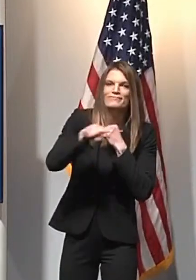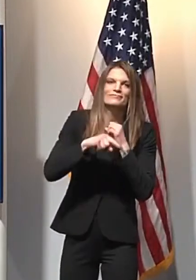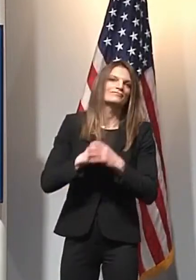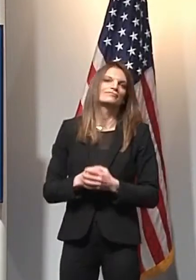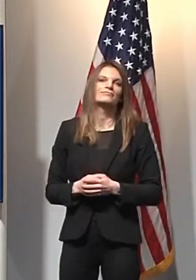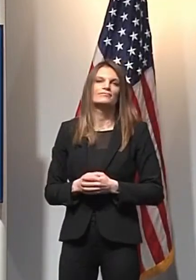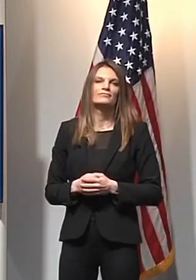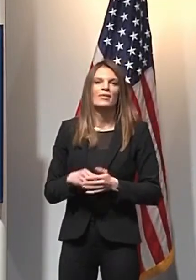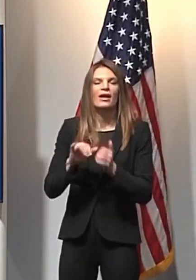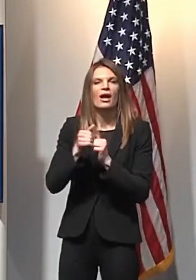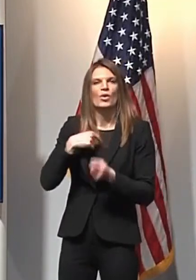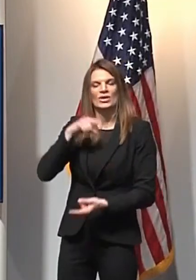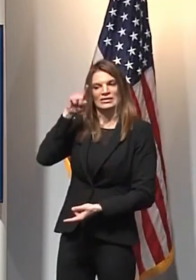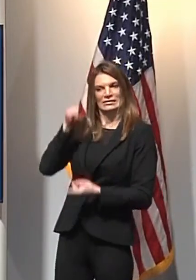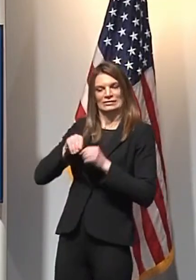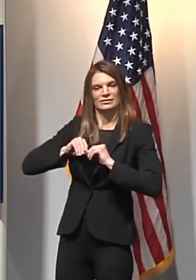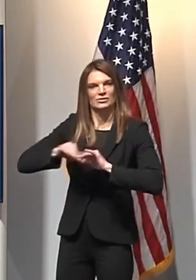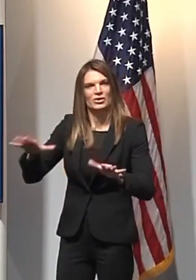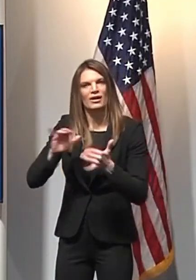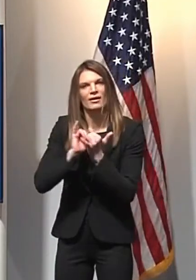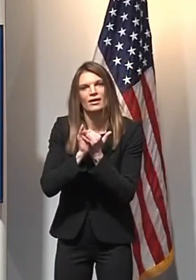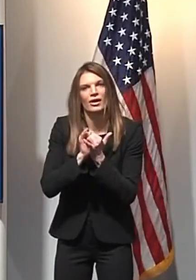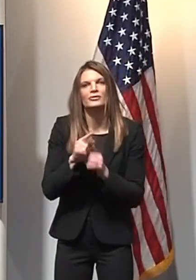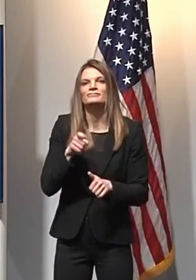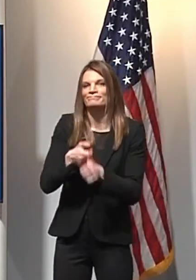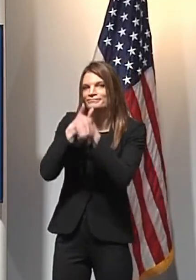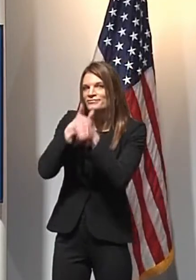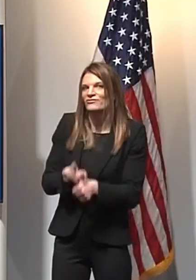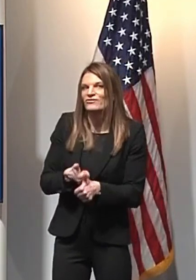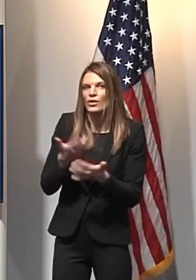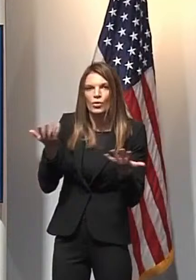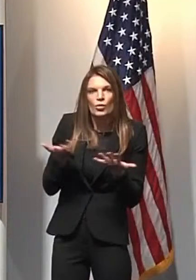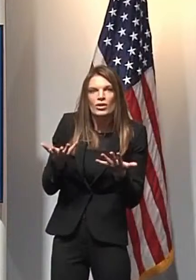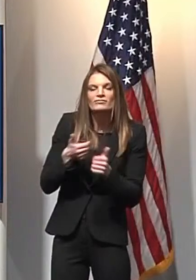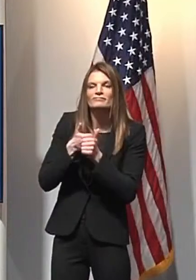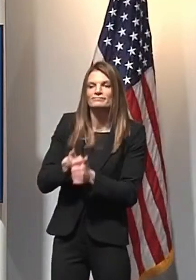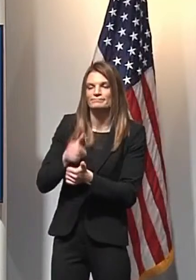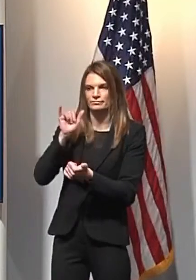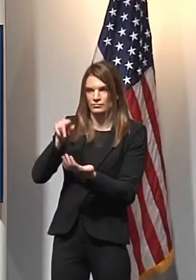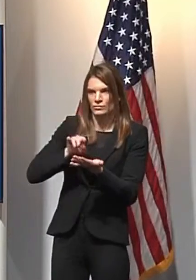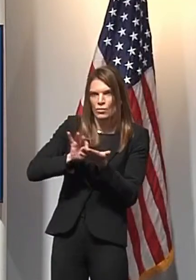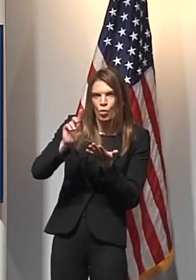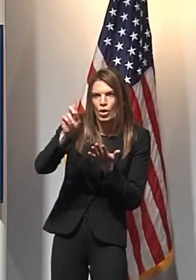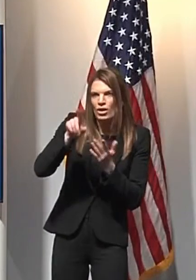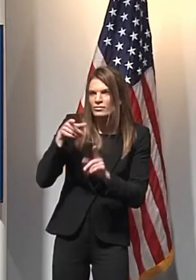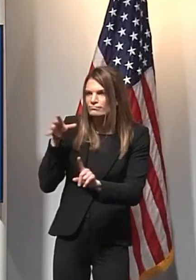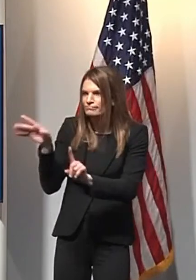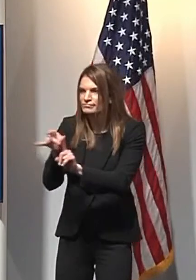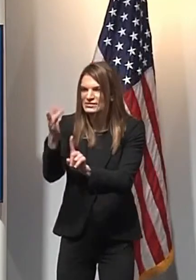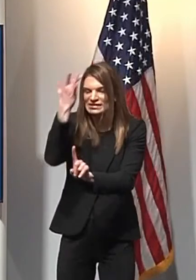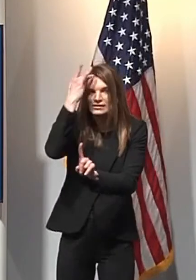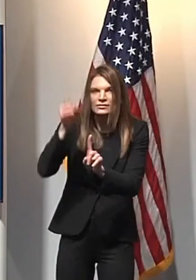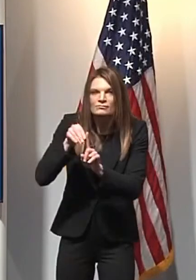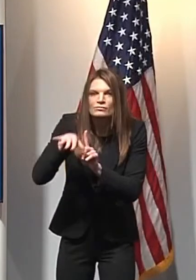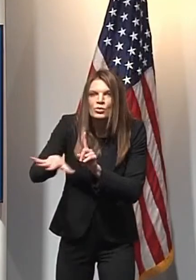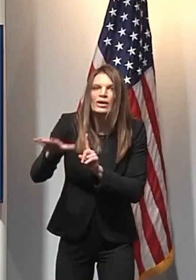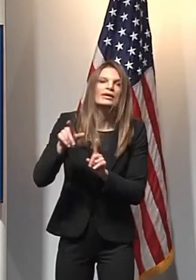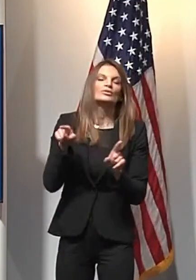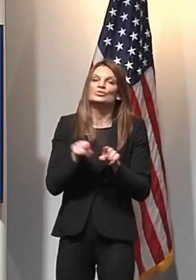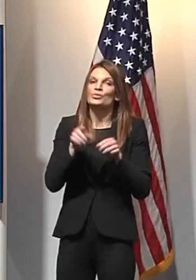control, we've got to keep tracking them and following basic public health measures that we know work. Wear your